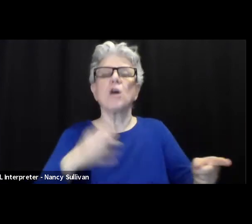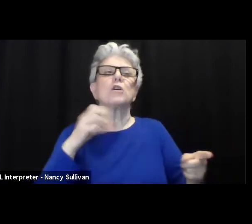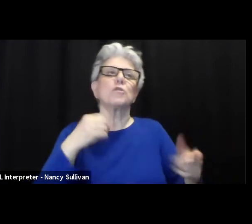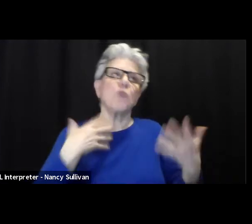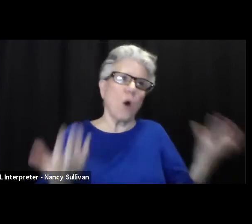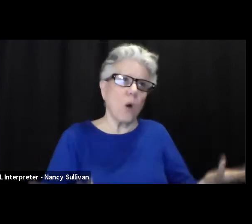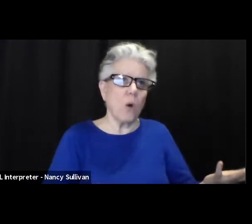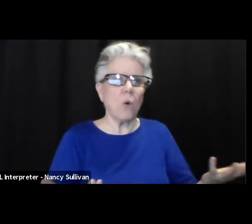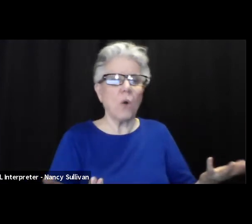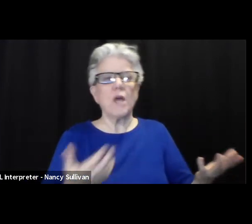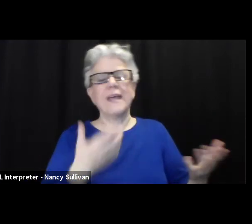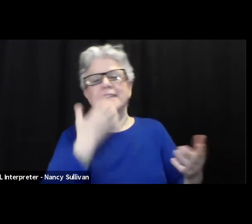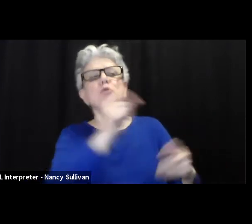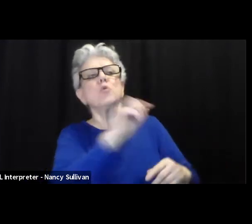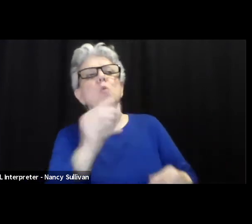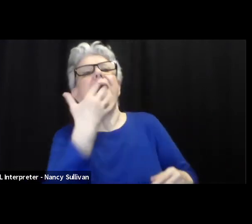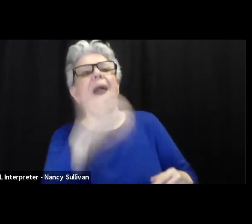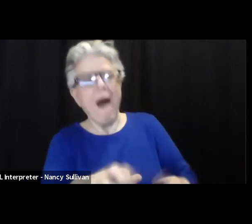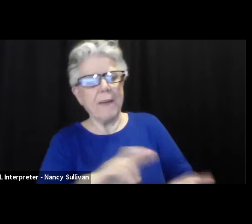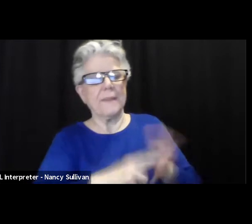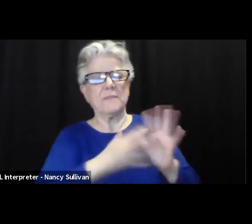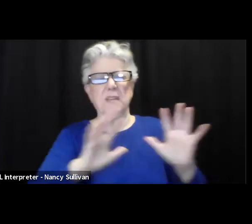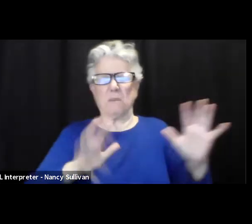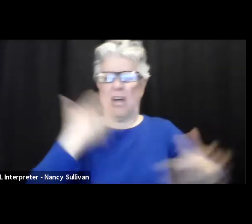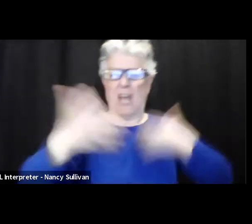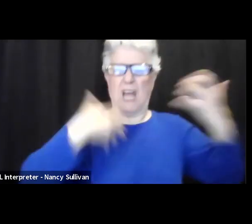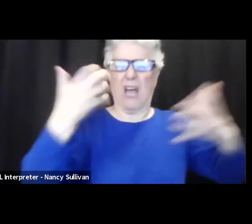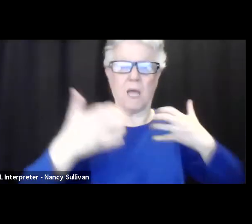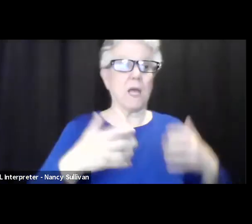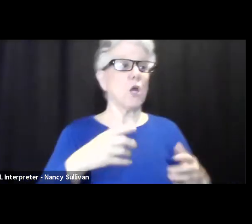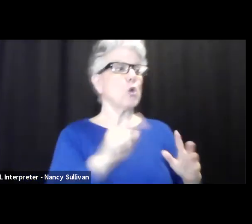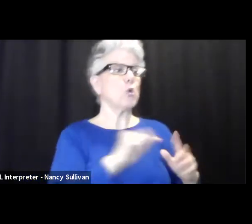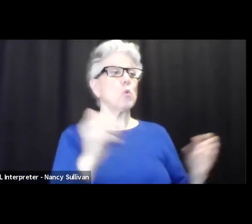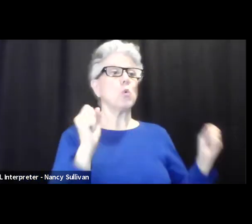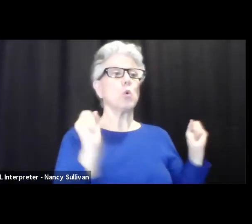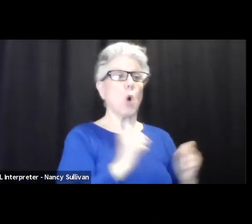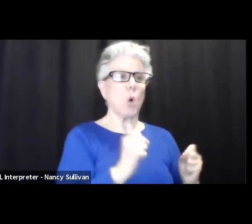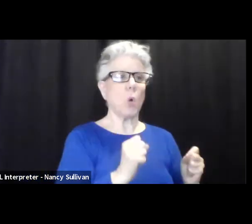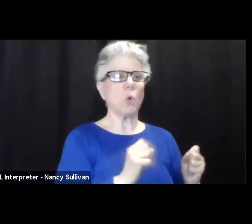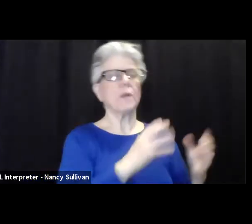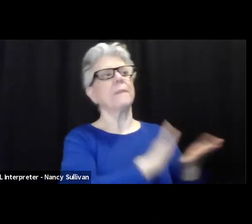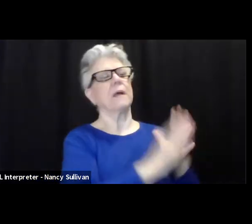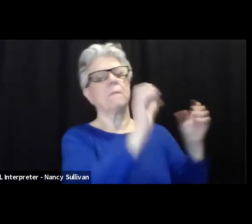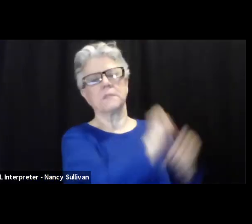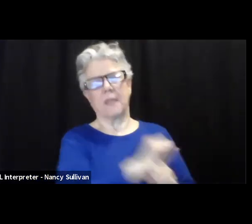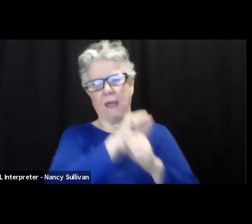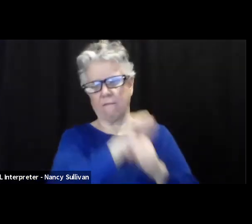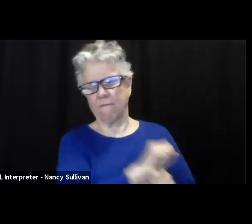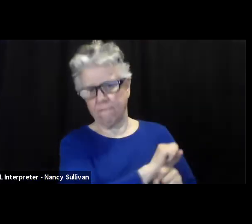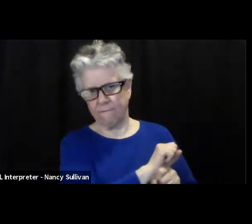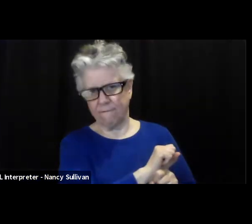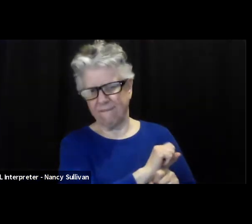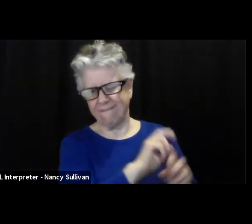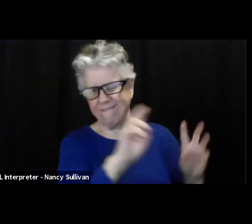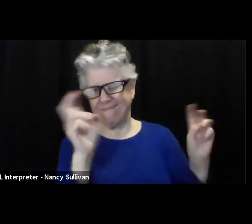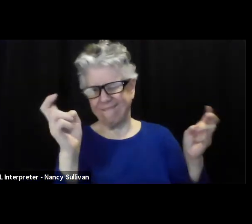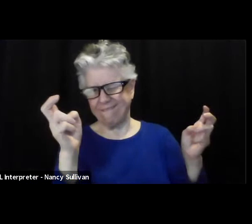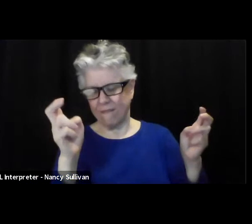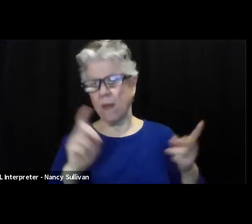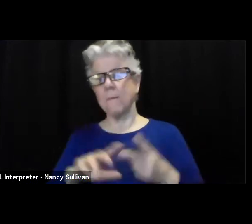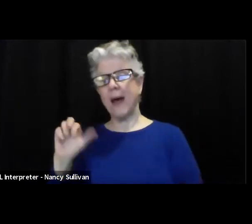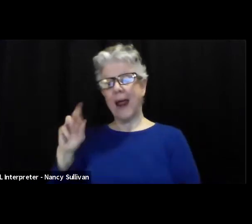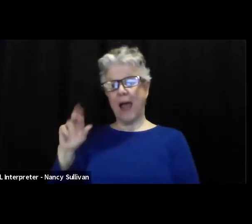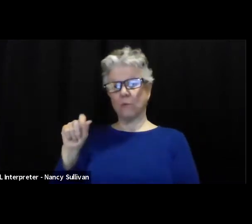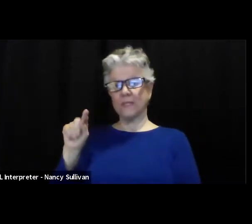an unnaturally brutish behavior. Too cold, and you get unnaturally slavish behavior. For Aristotle,